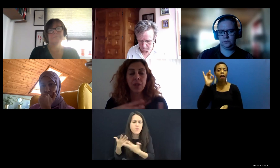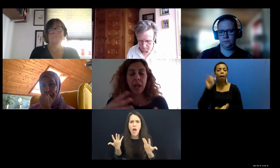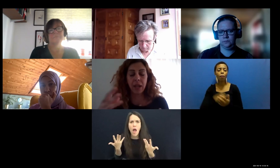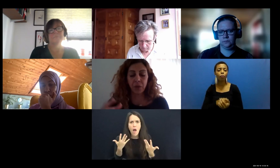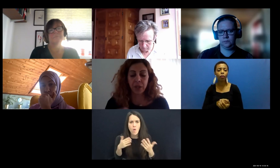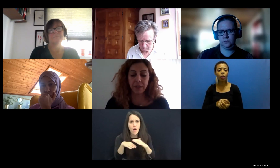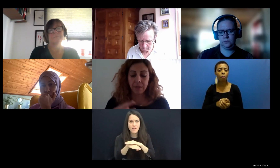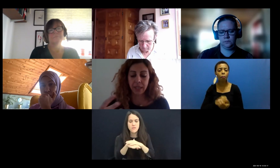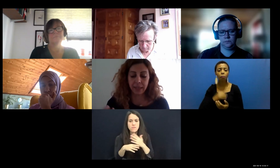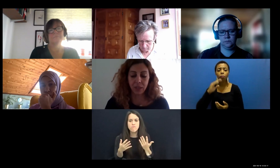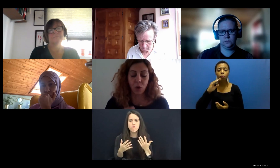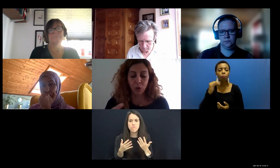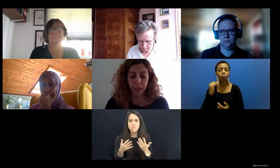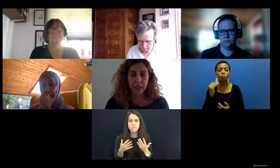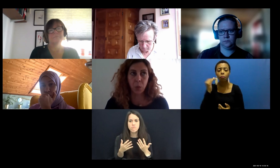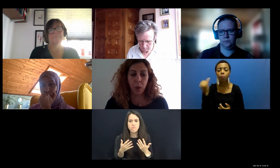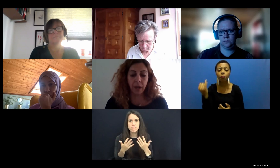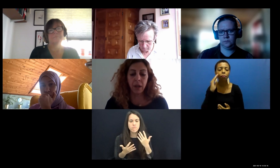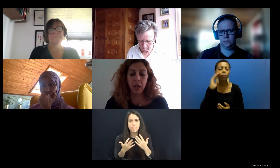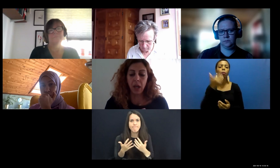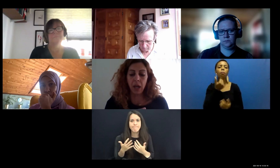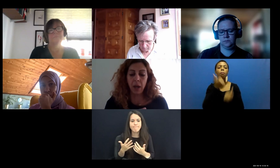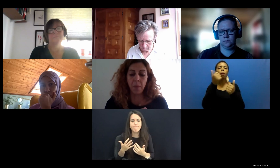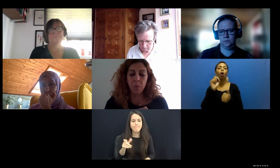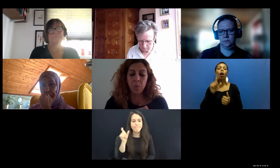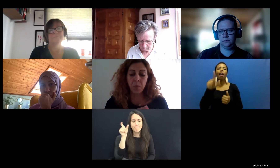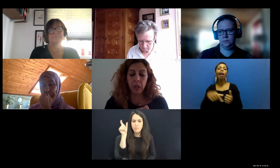a society or a certain setting context where